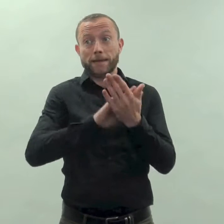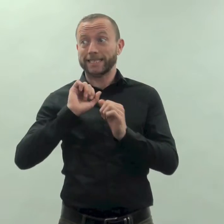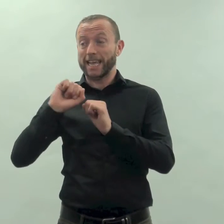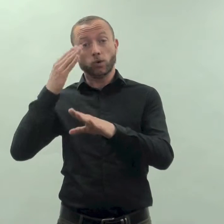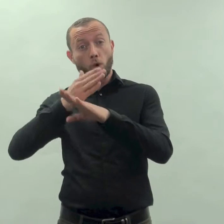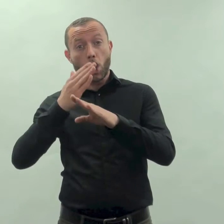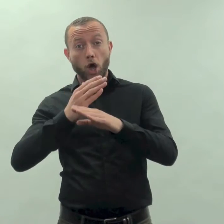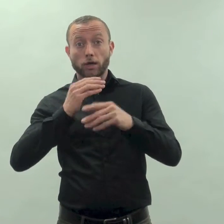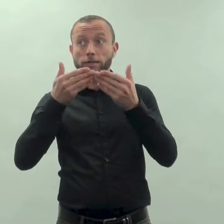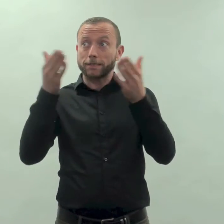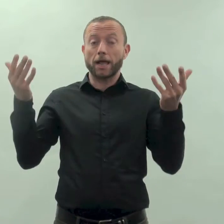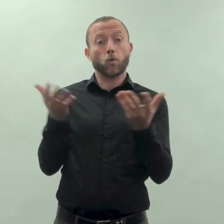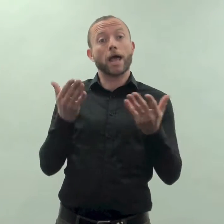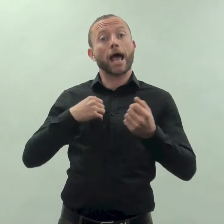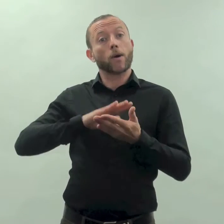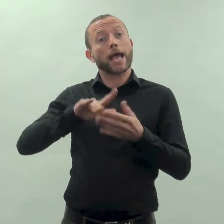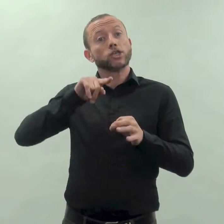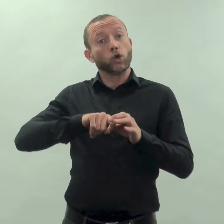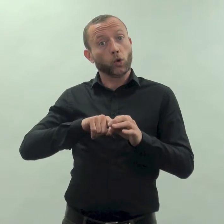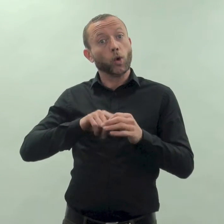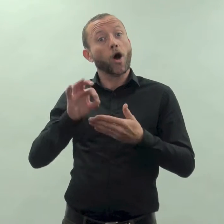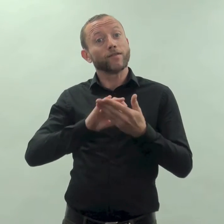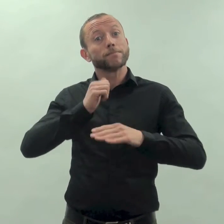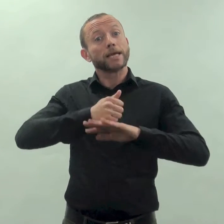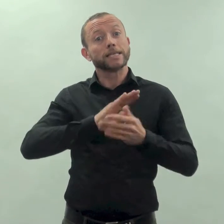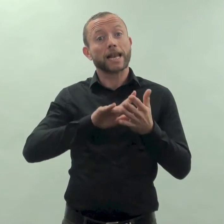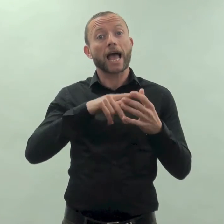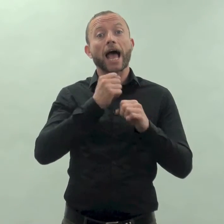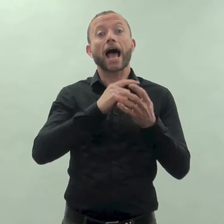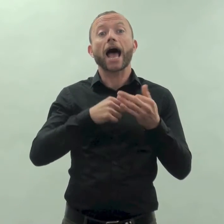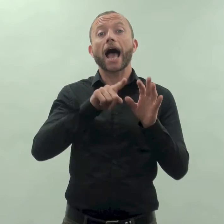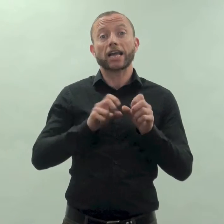of the CCG's headquarters on Hagley Road, Edgbaston.